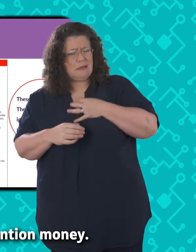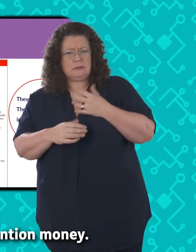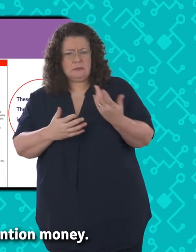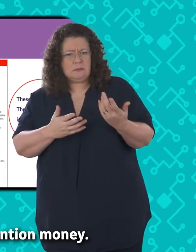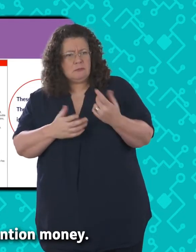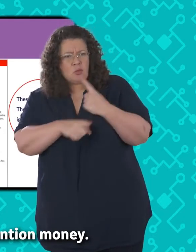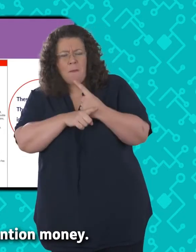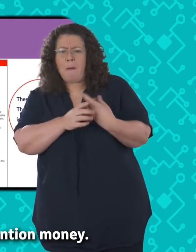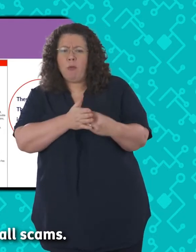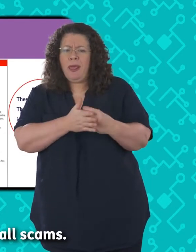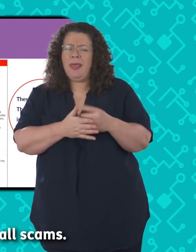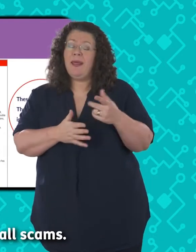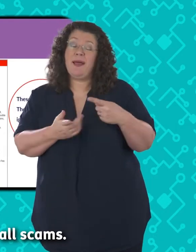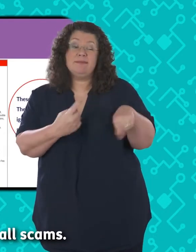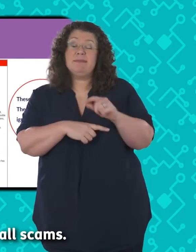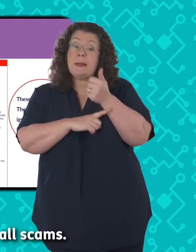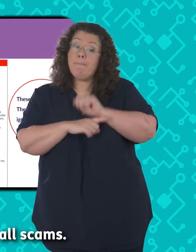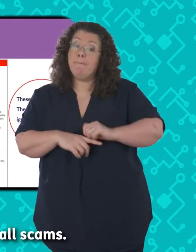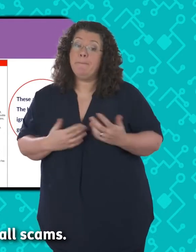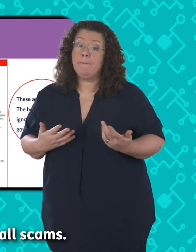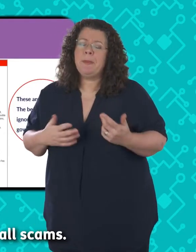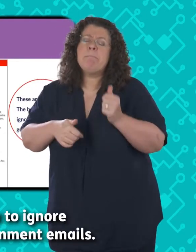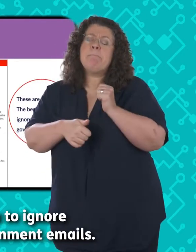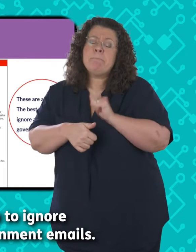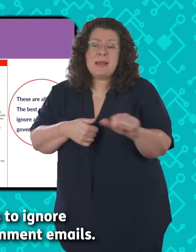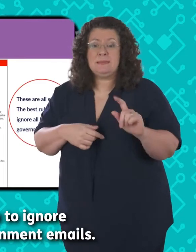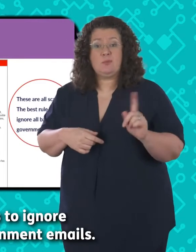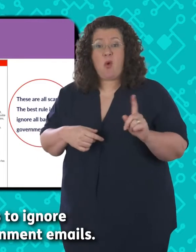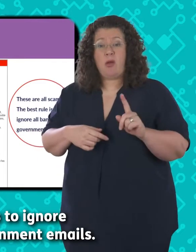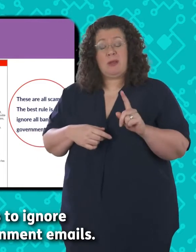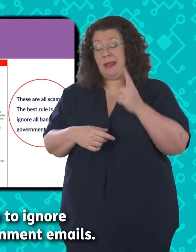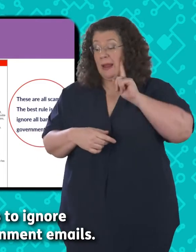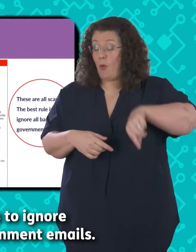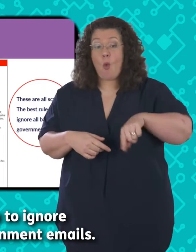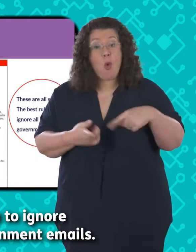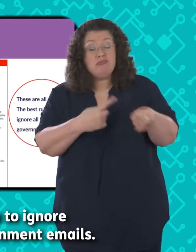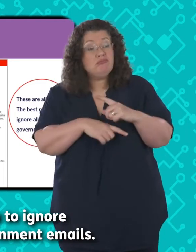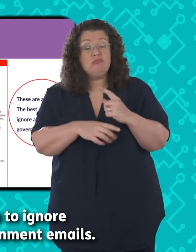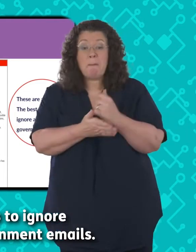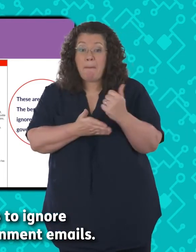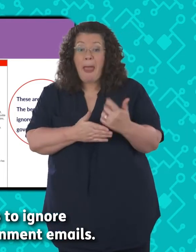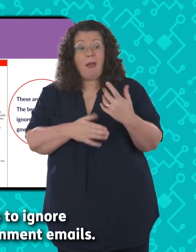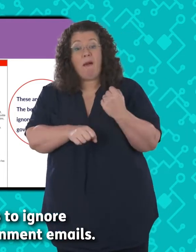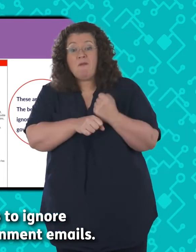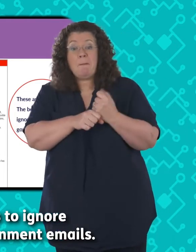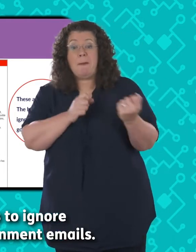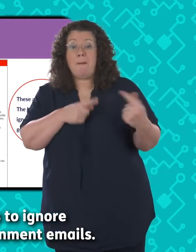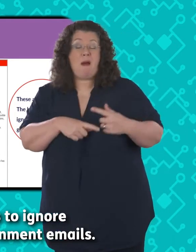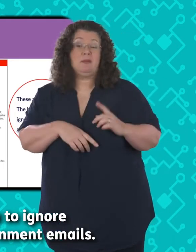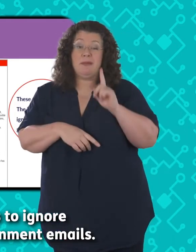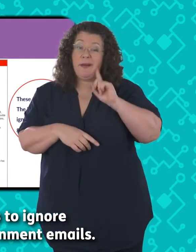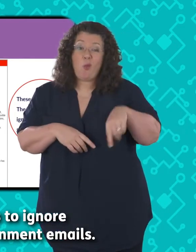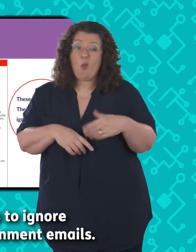often mention money. Now, these are all scams. The best rule is to ignore all bank and